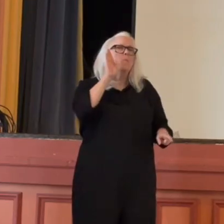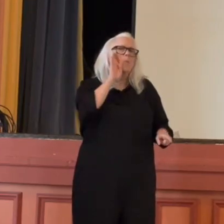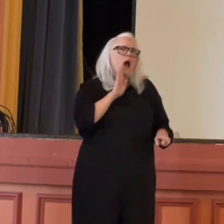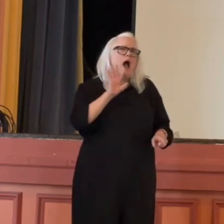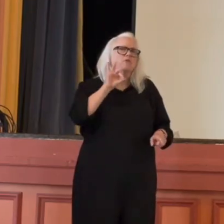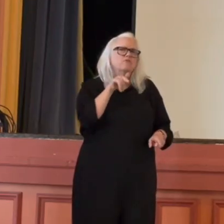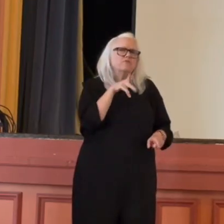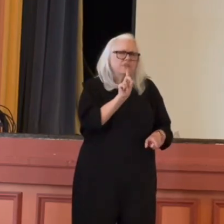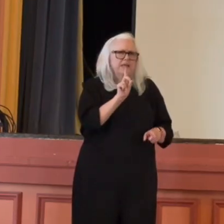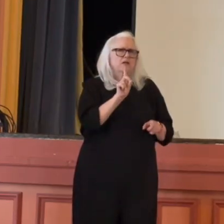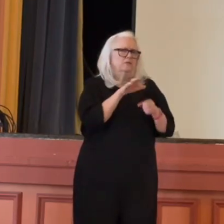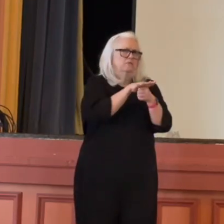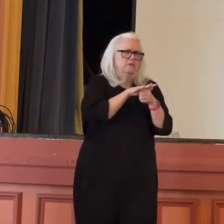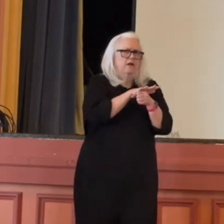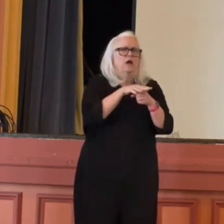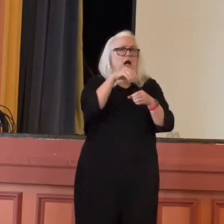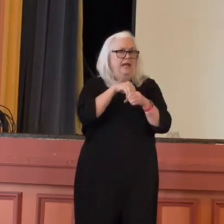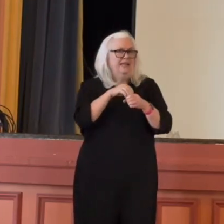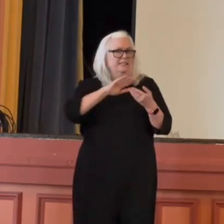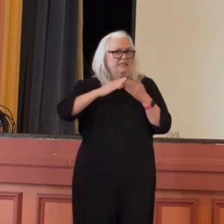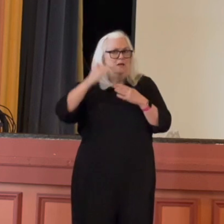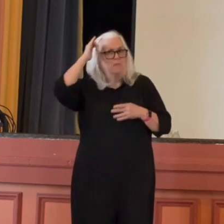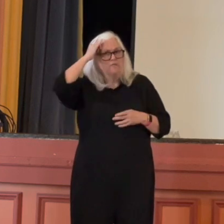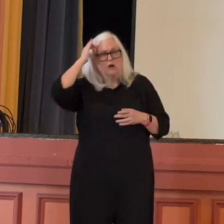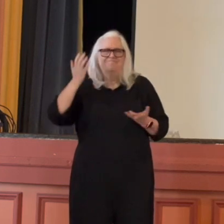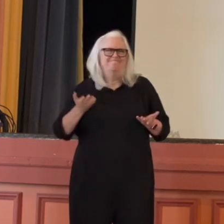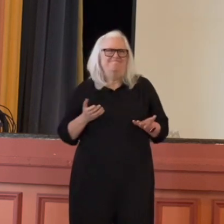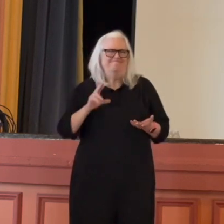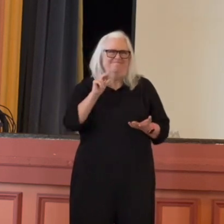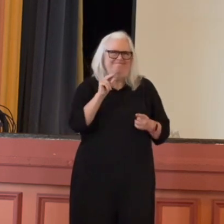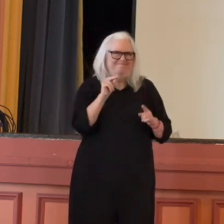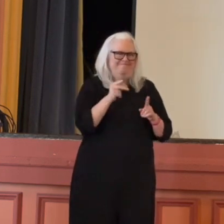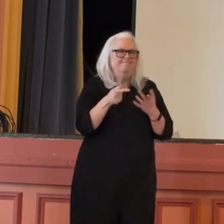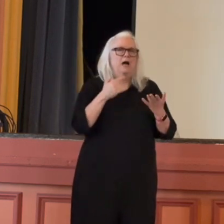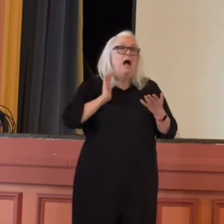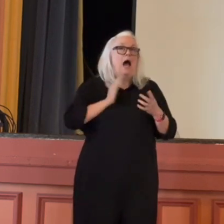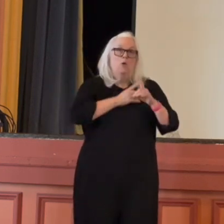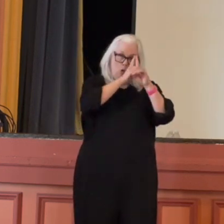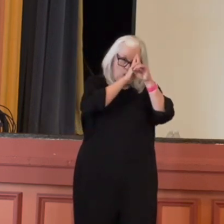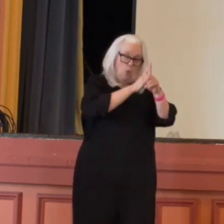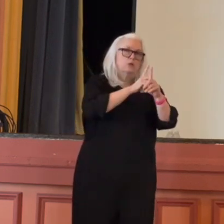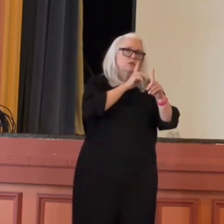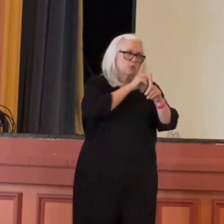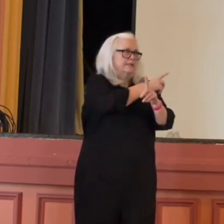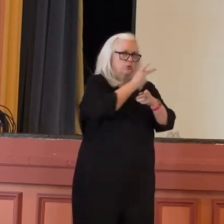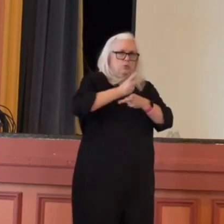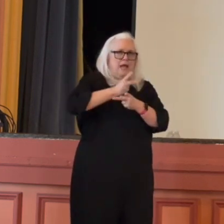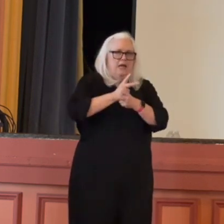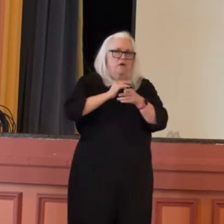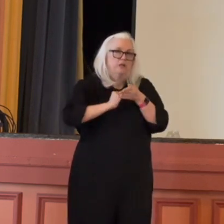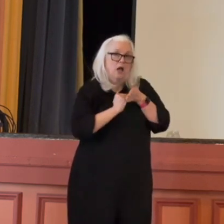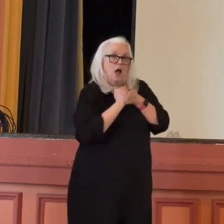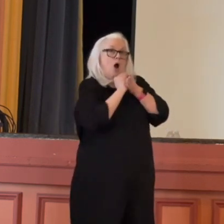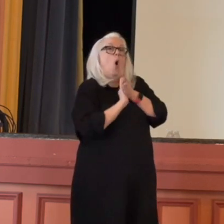goal is to deal with combined sewer overflows. So we will deal